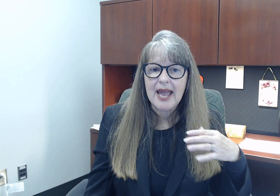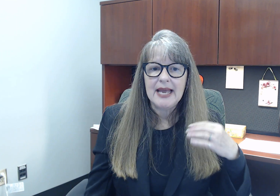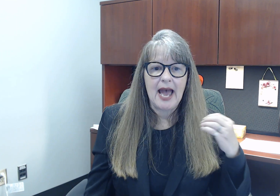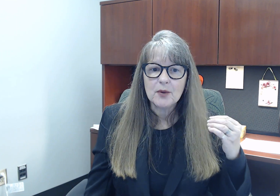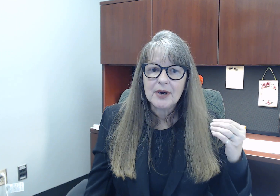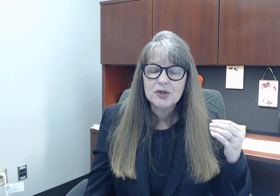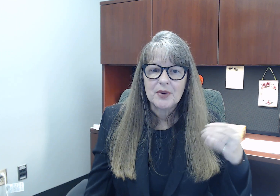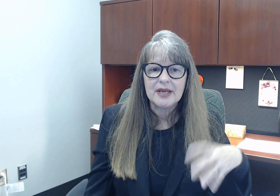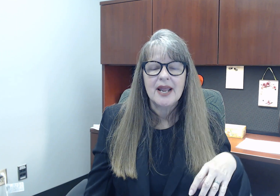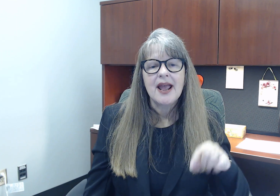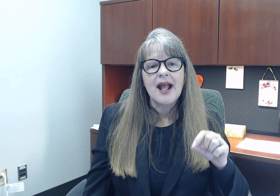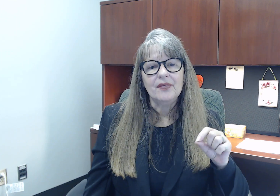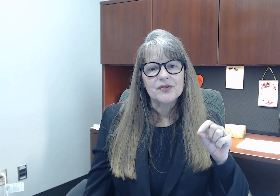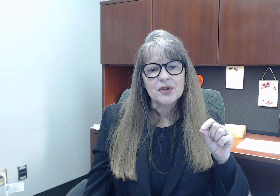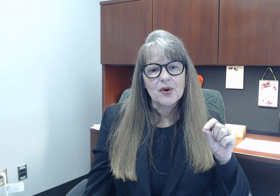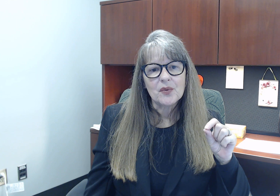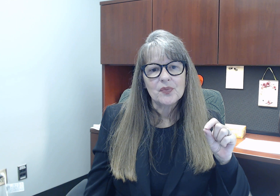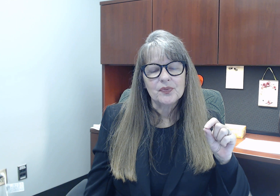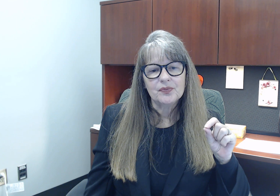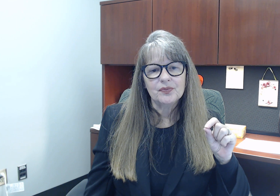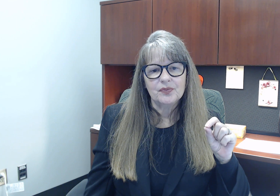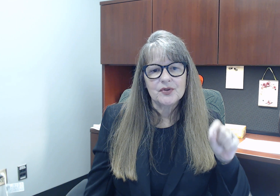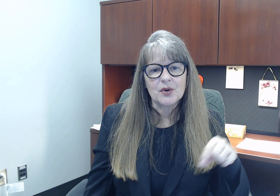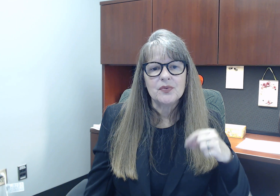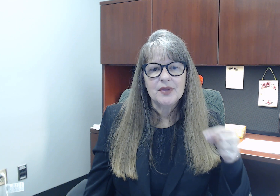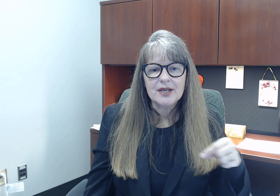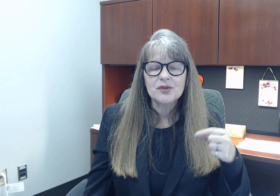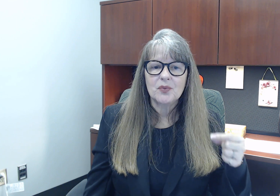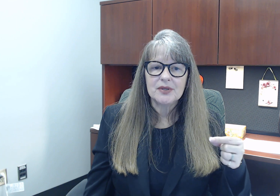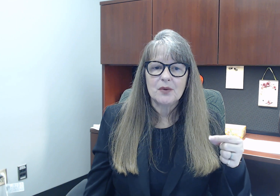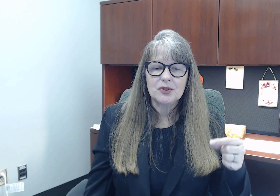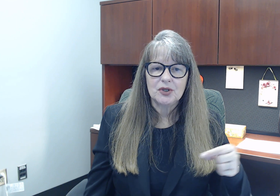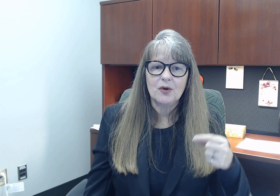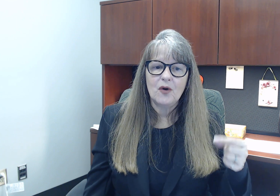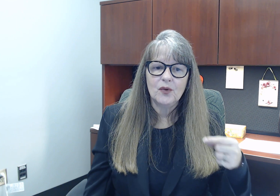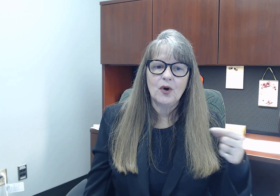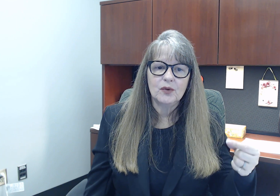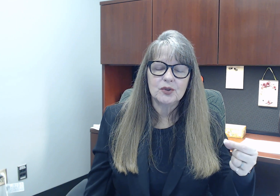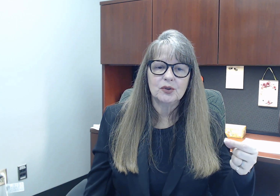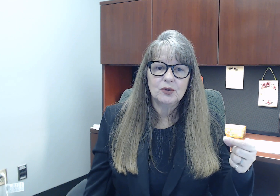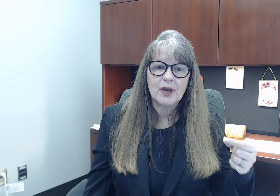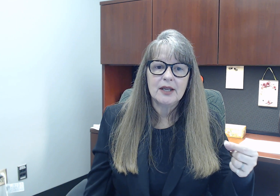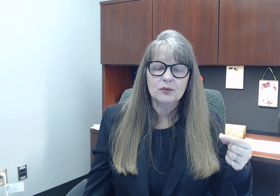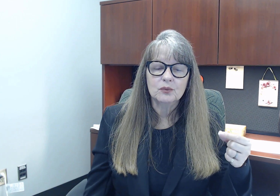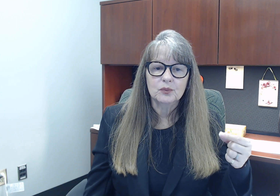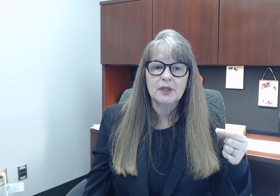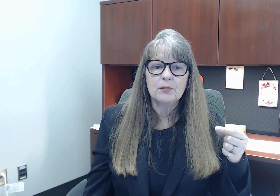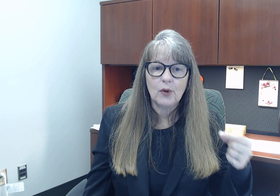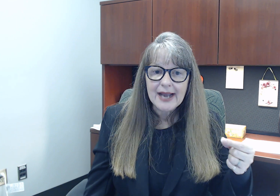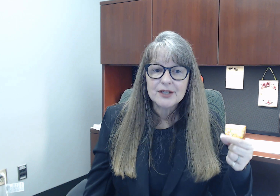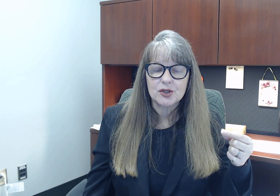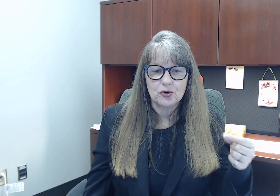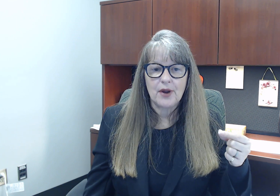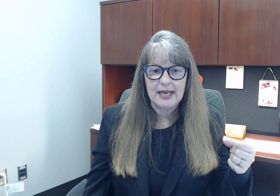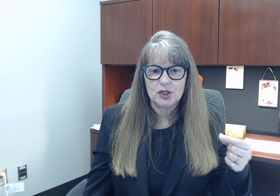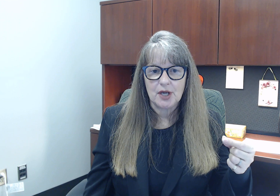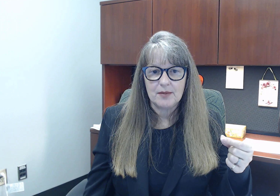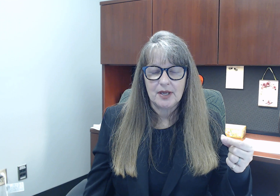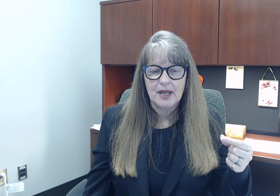how do I do it? And so these are the ones I want you to go over and over, so you can really practice your hand shape